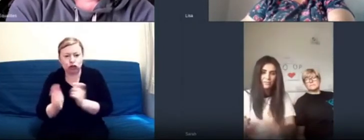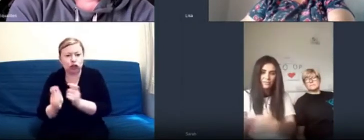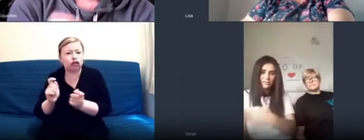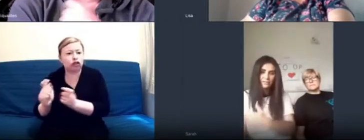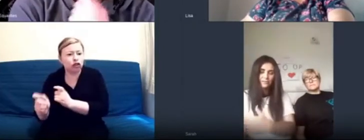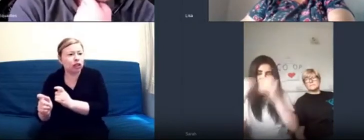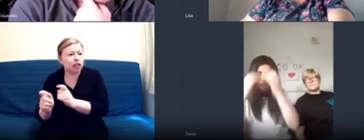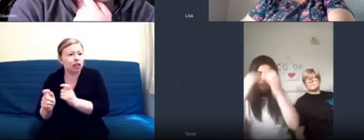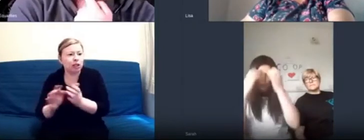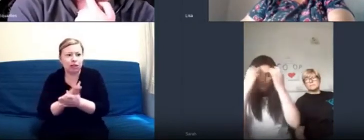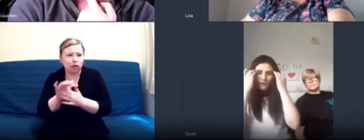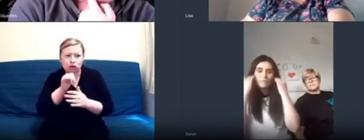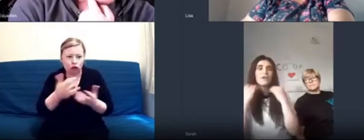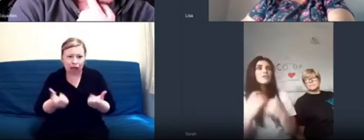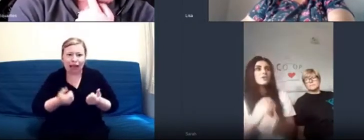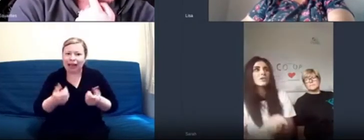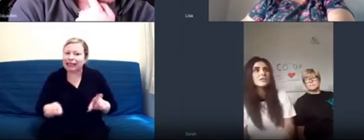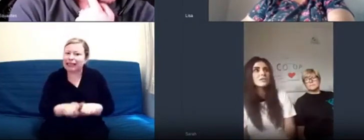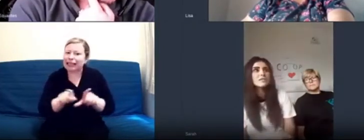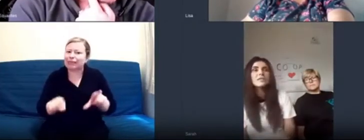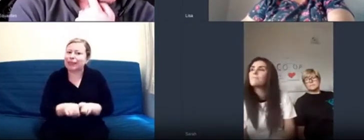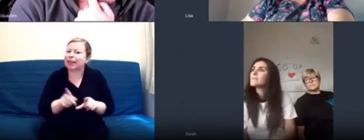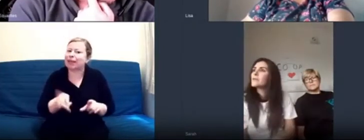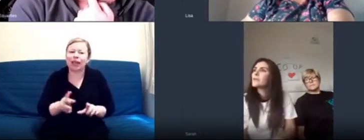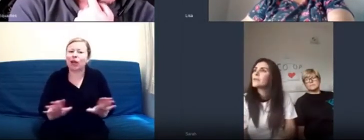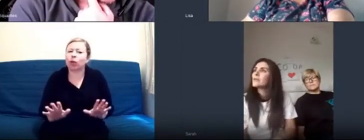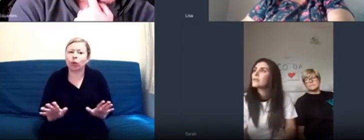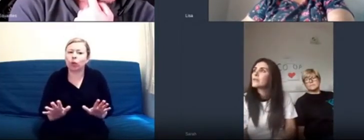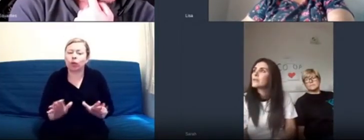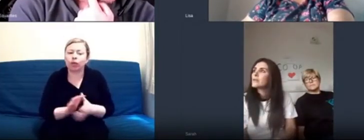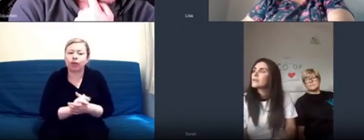levels, you know, so we're never, it took us